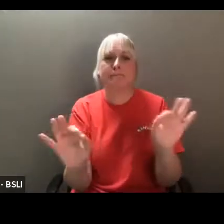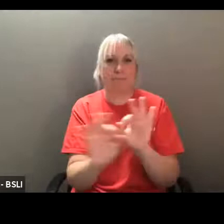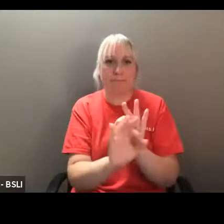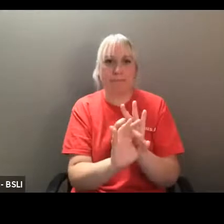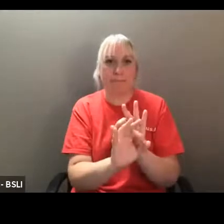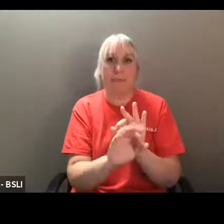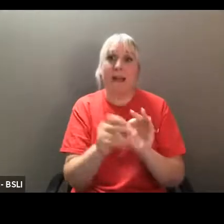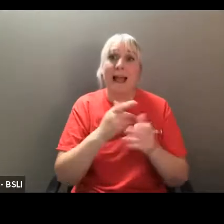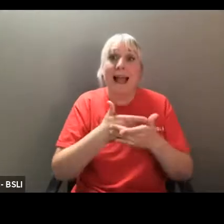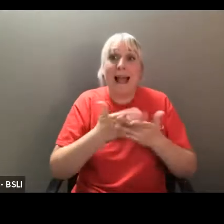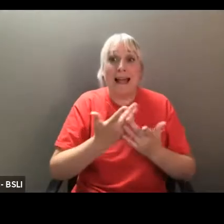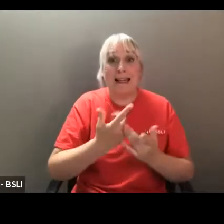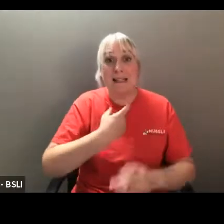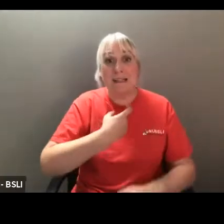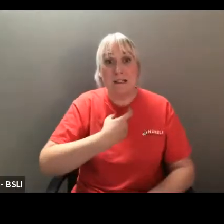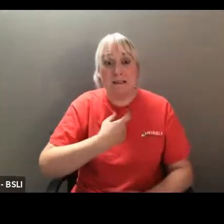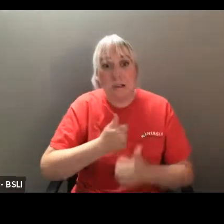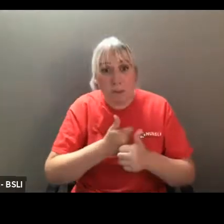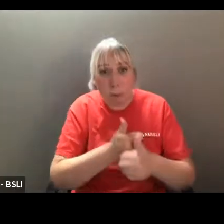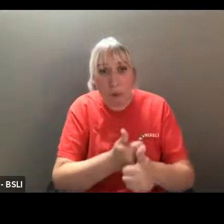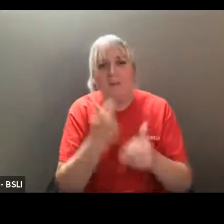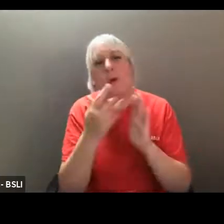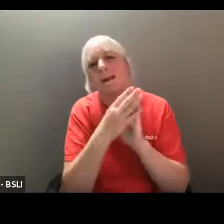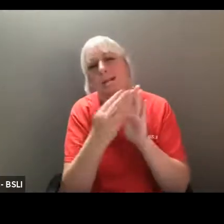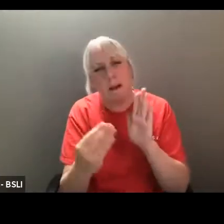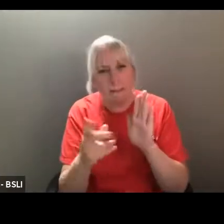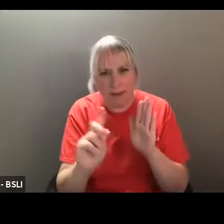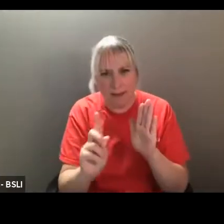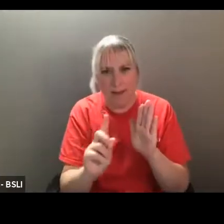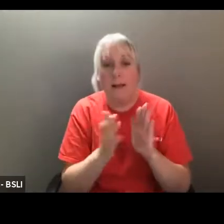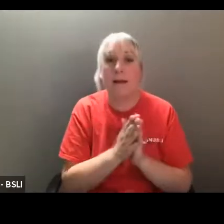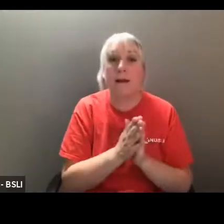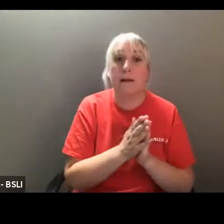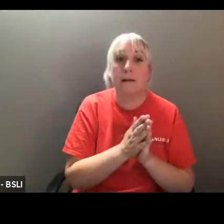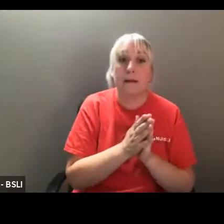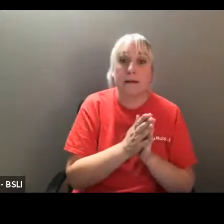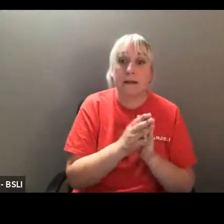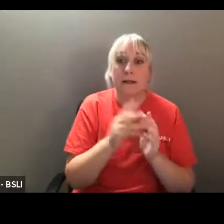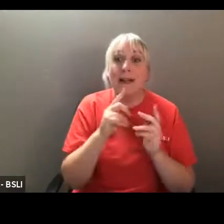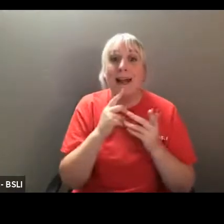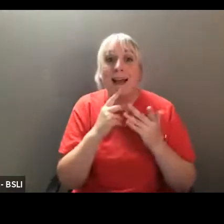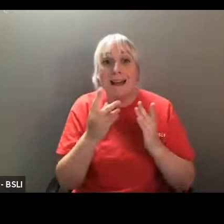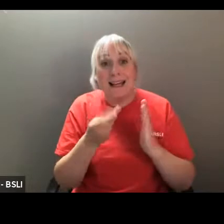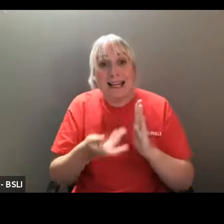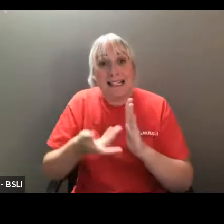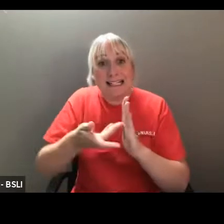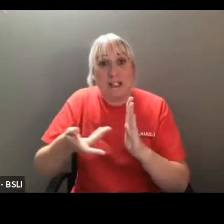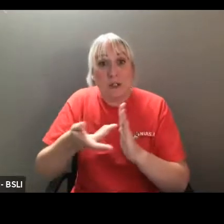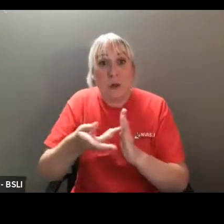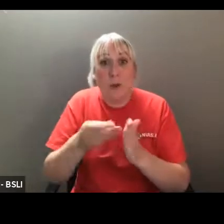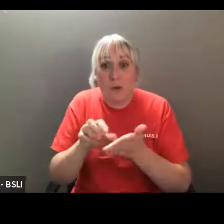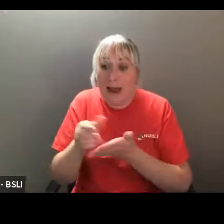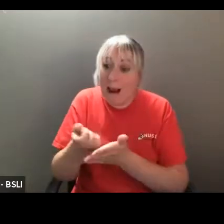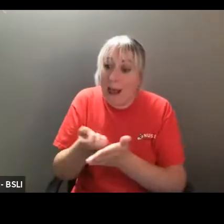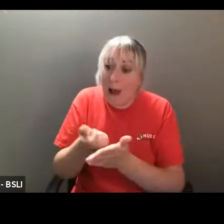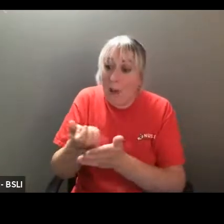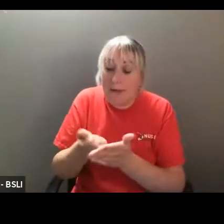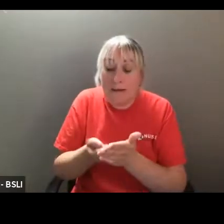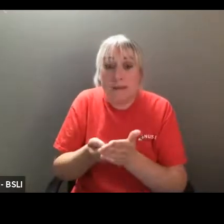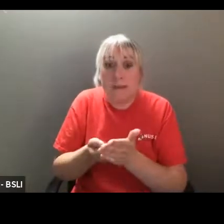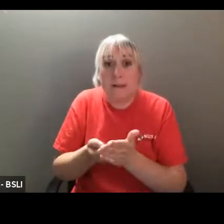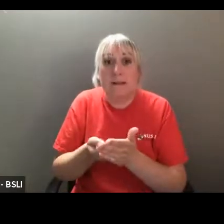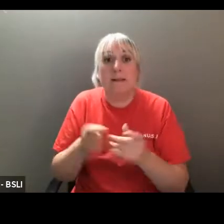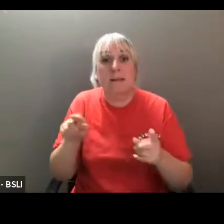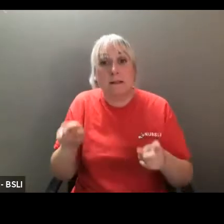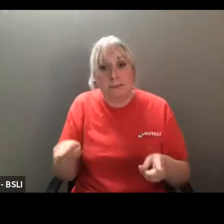human support and advice. For instance, whilst additional allowances may cover specific dietary products,